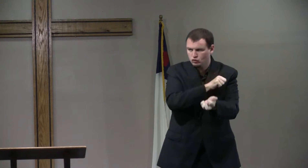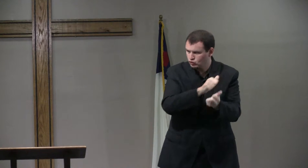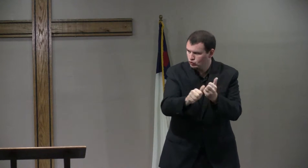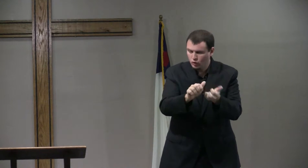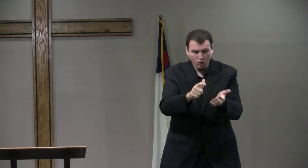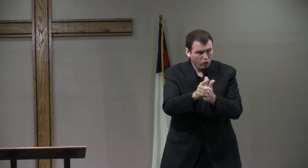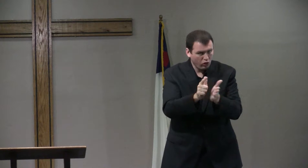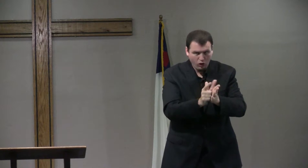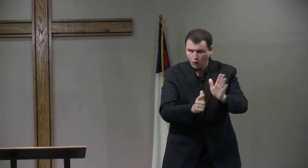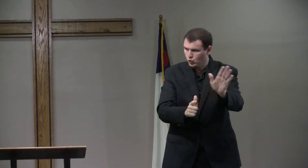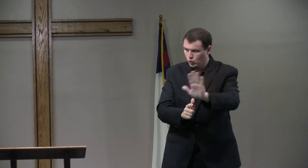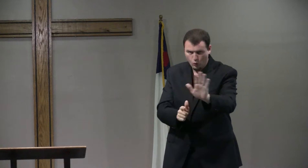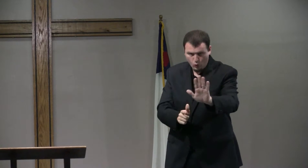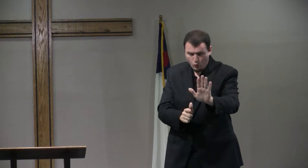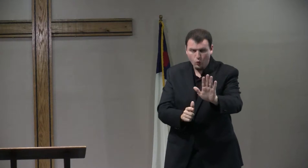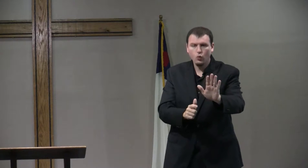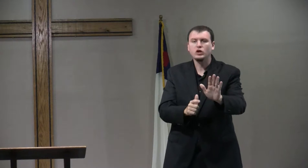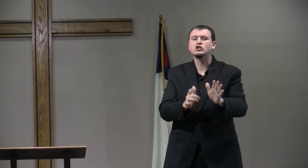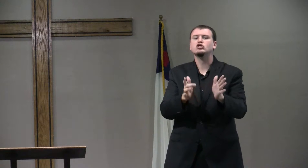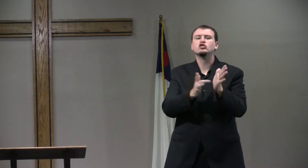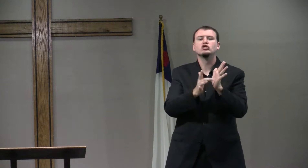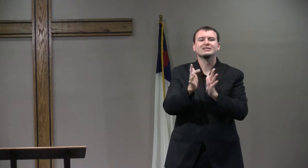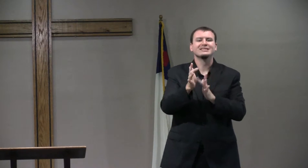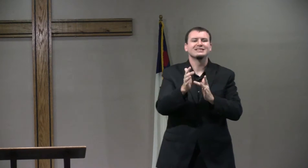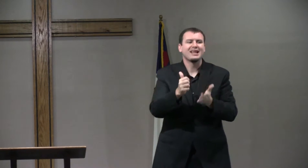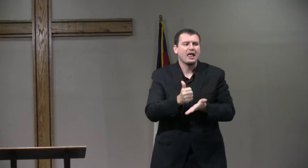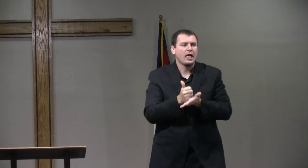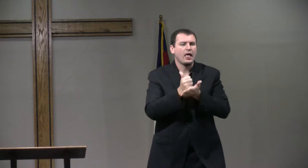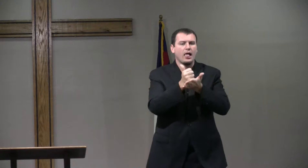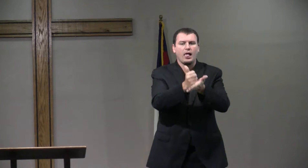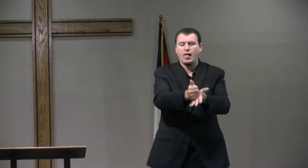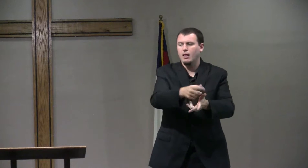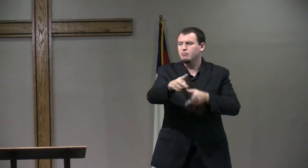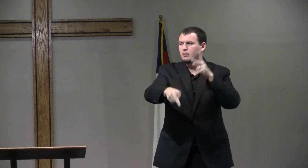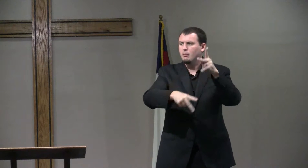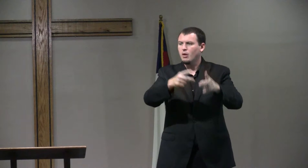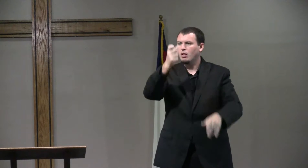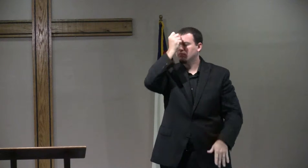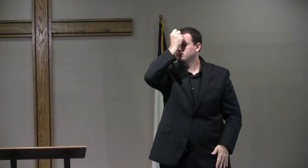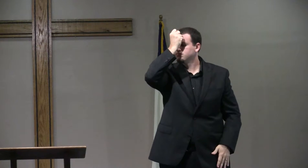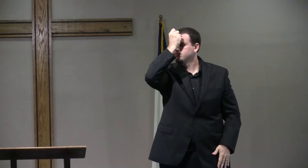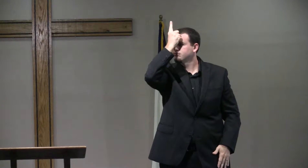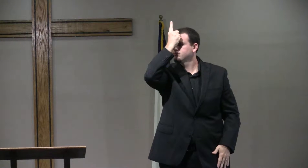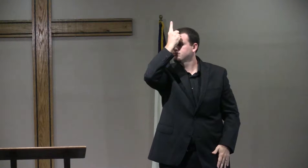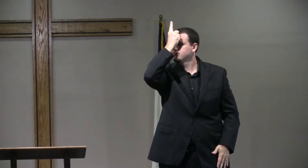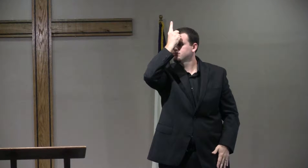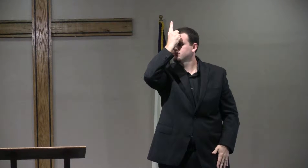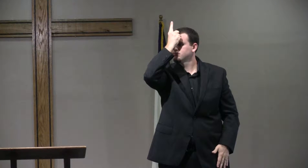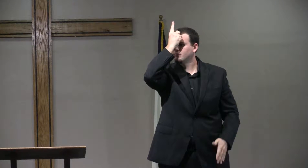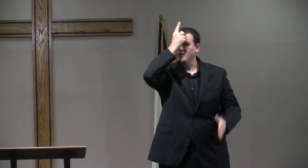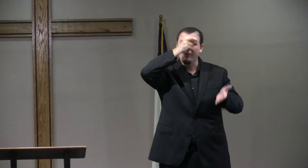To fulfill the law and the prophets, not to come to destroy the law and the prophets, but to fulfill it, to